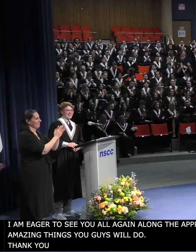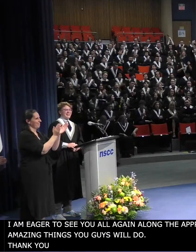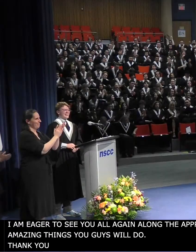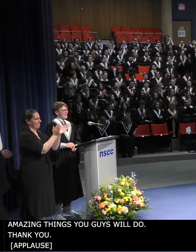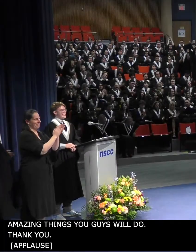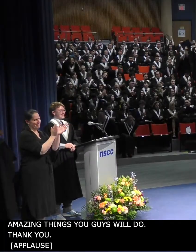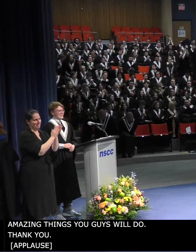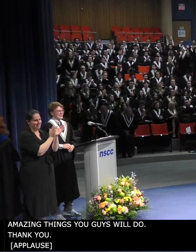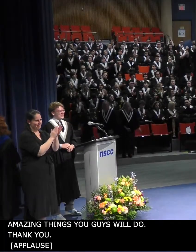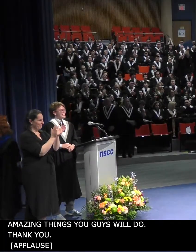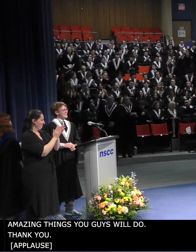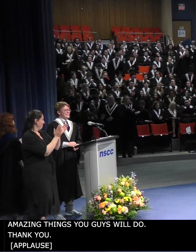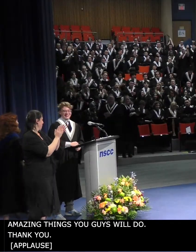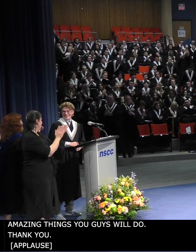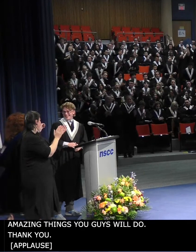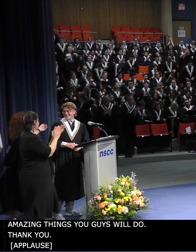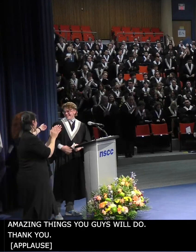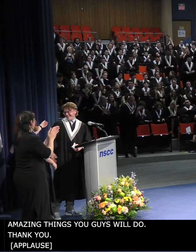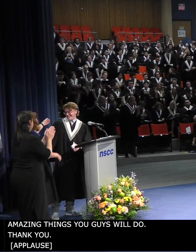Way